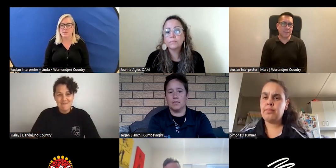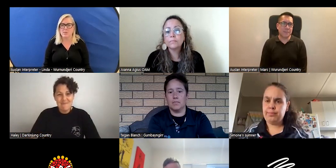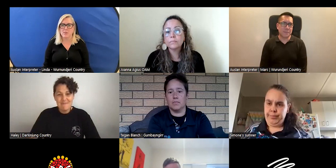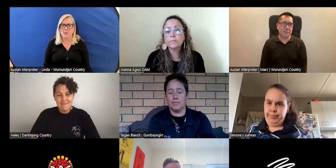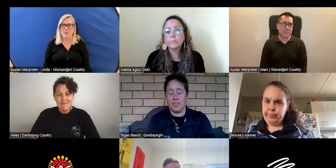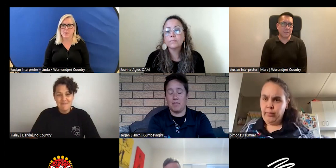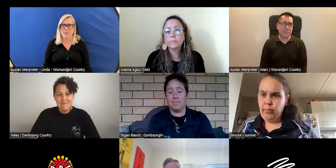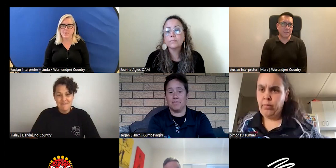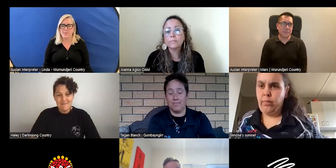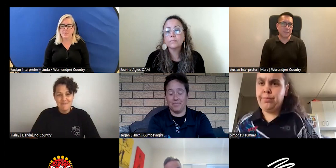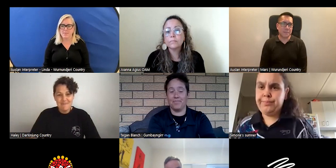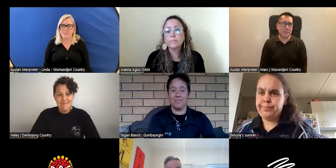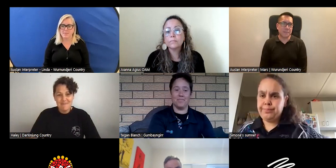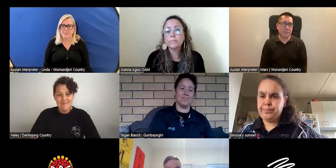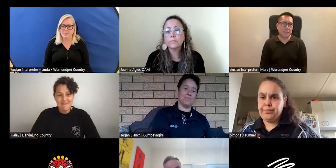perspective.